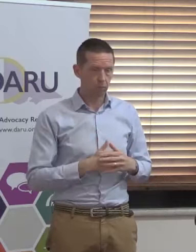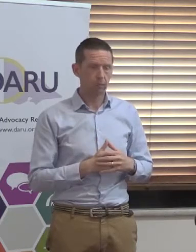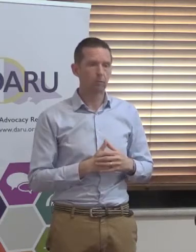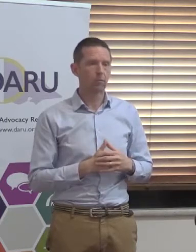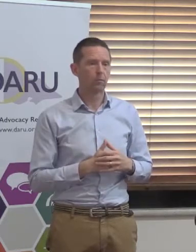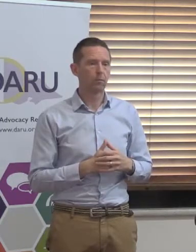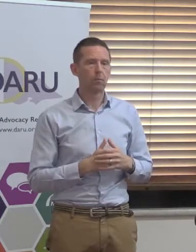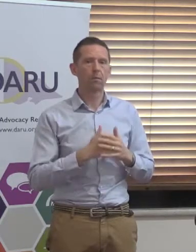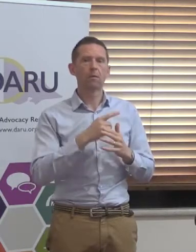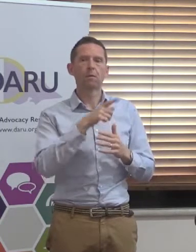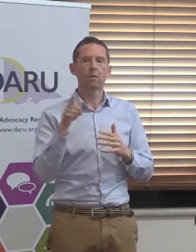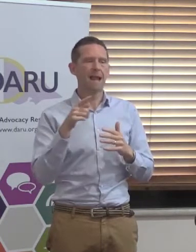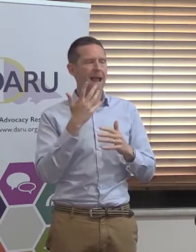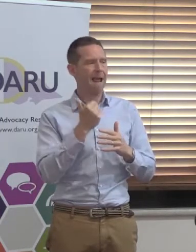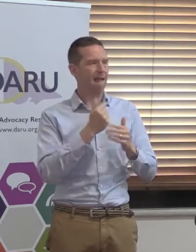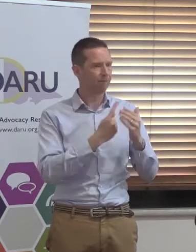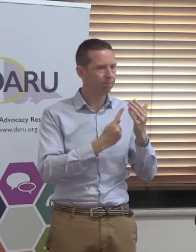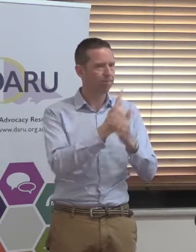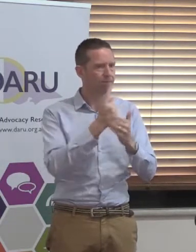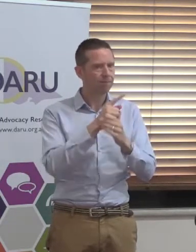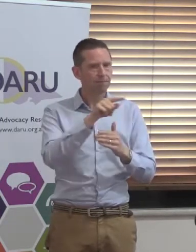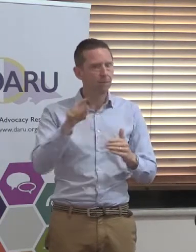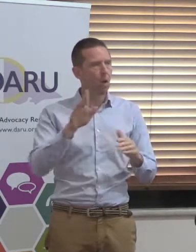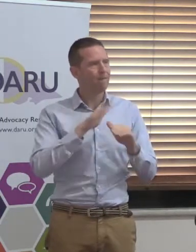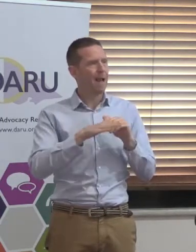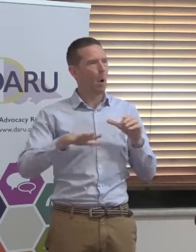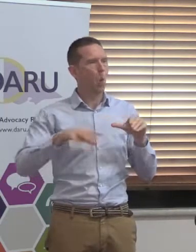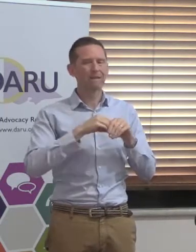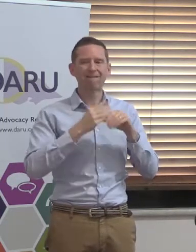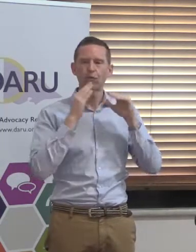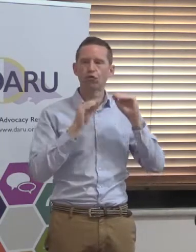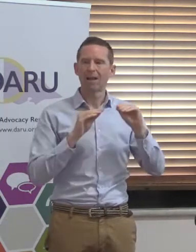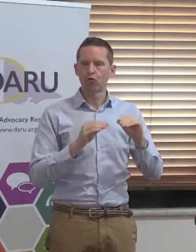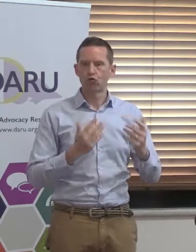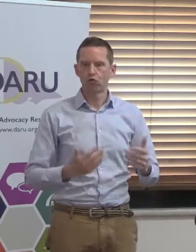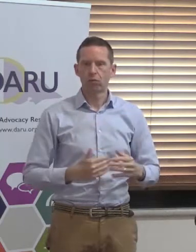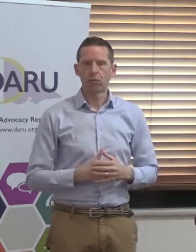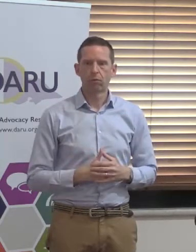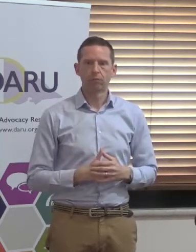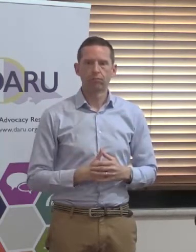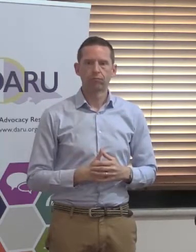Obviously, dealing with matters to do with inclusive education.